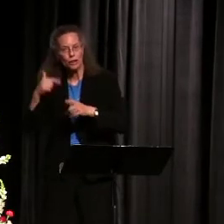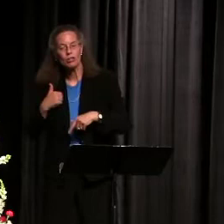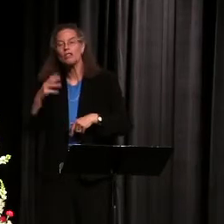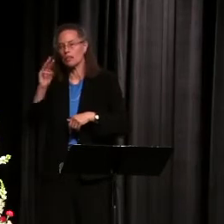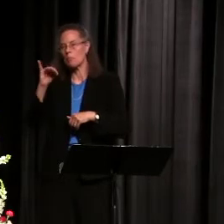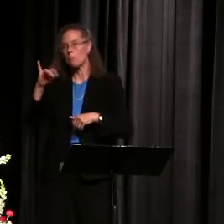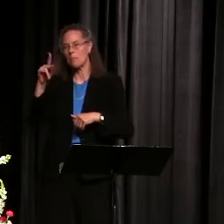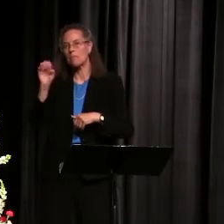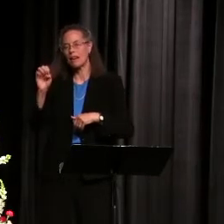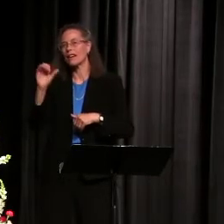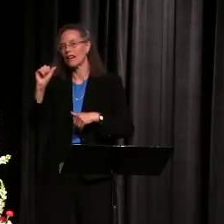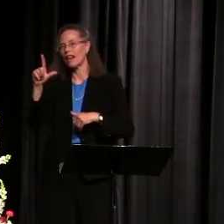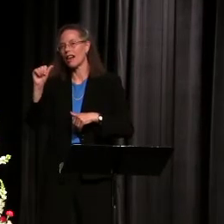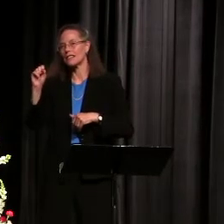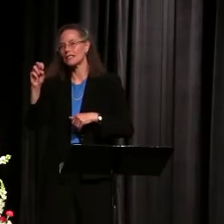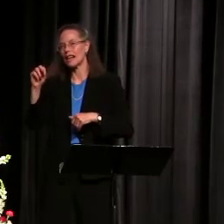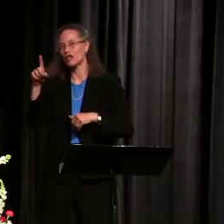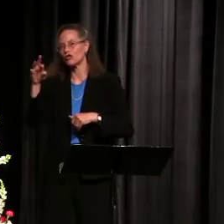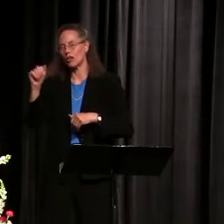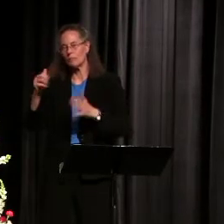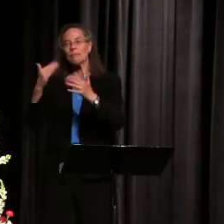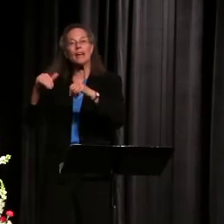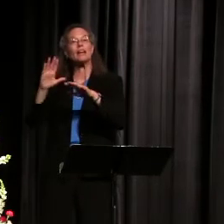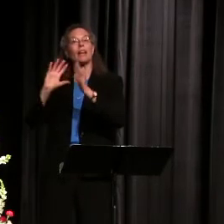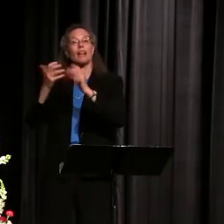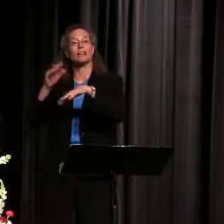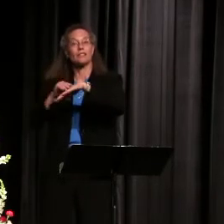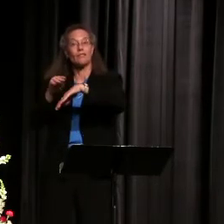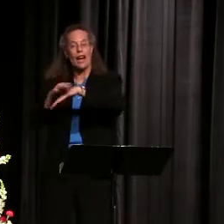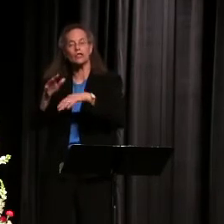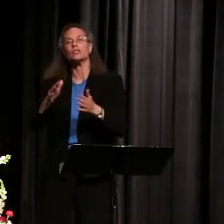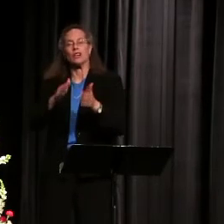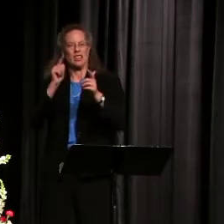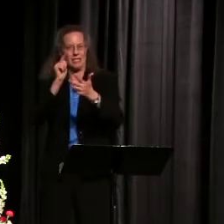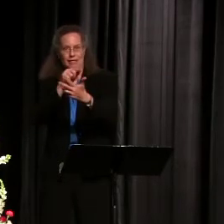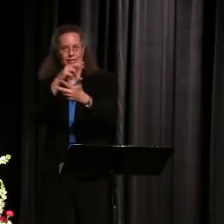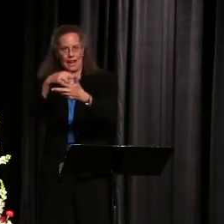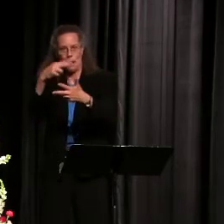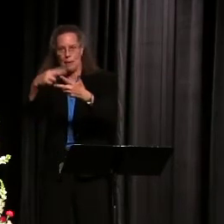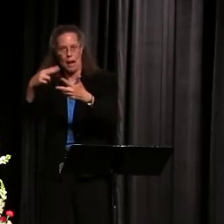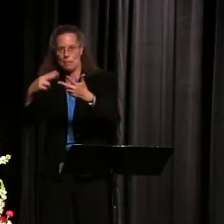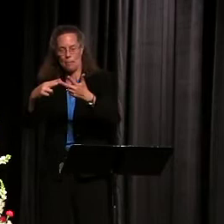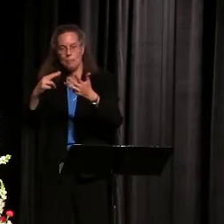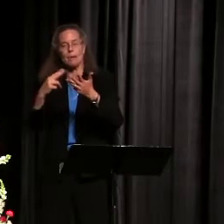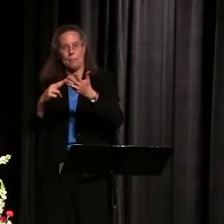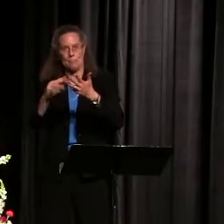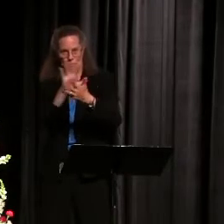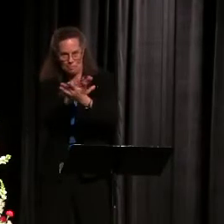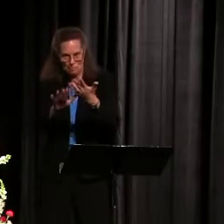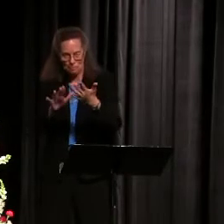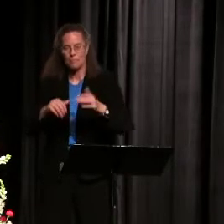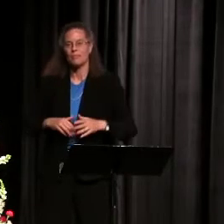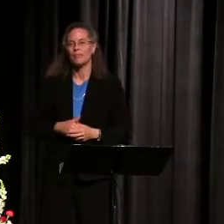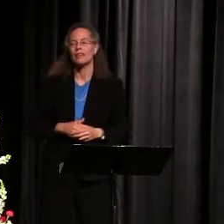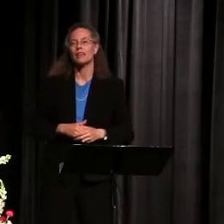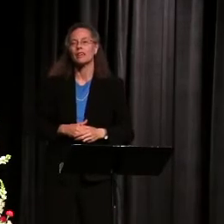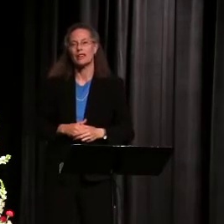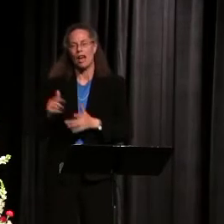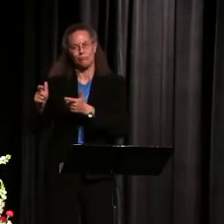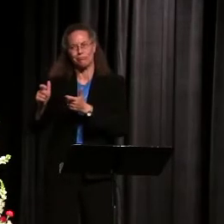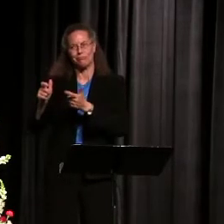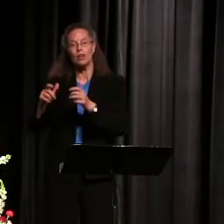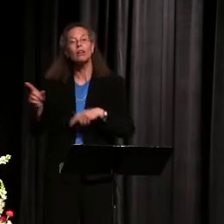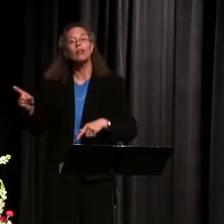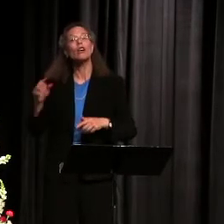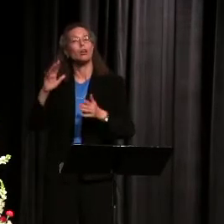Alessandro, class advisors, Mr. DeMay, Mr. Miller, and Mr. Goosey, and Mrs. Russell. I'd also like to